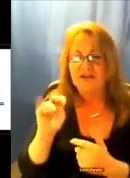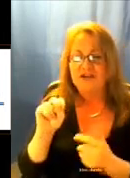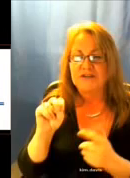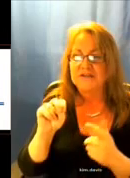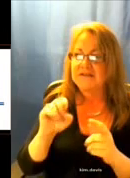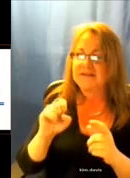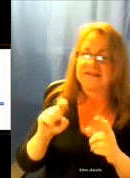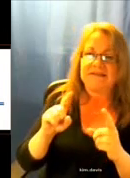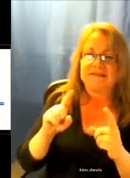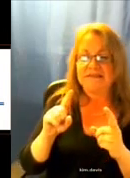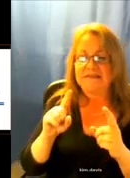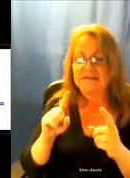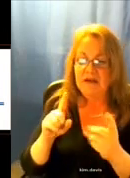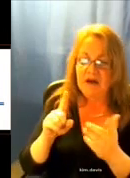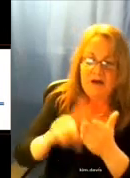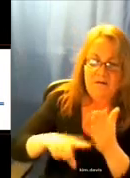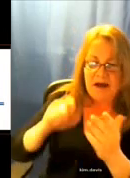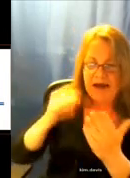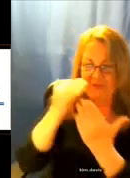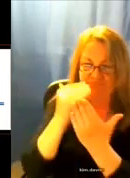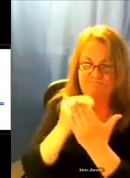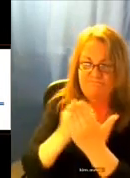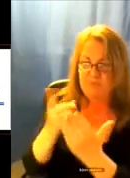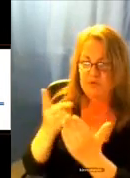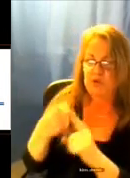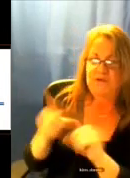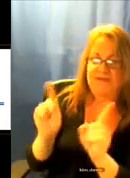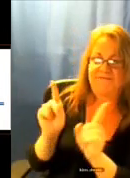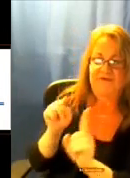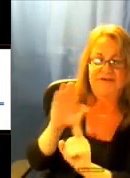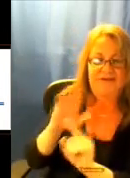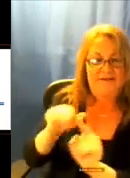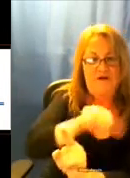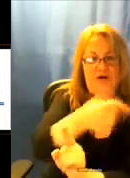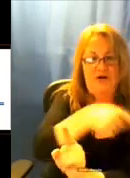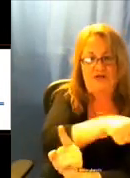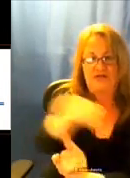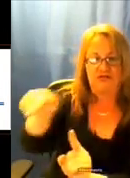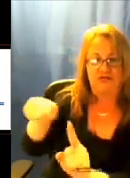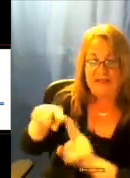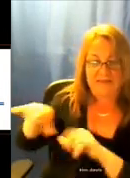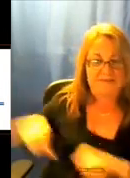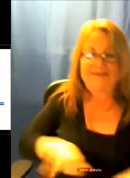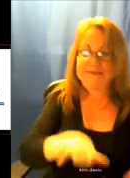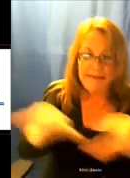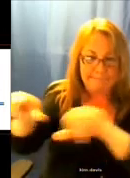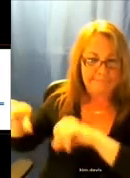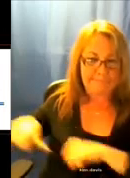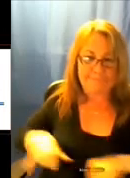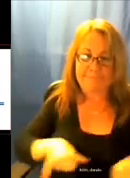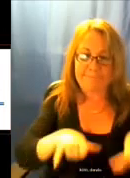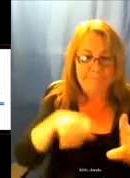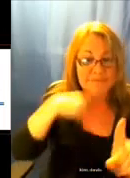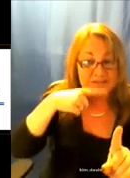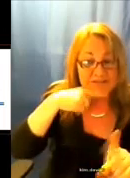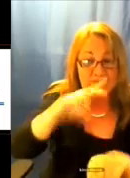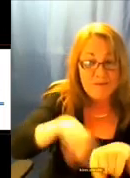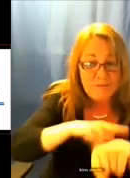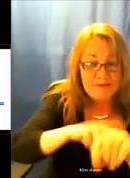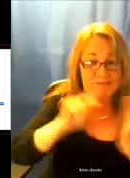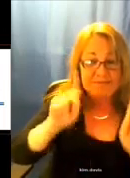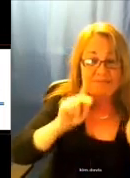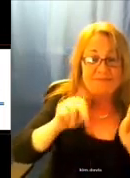If there's any rules or accommodations, what list of information that are different than